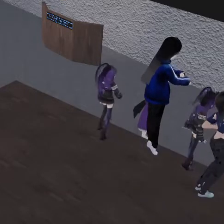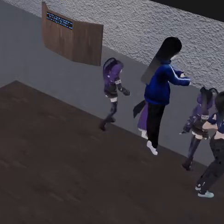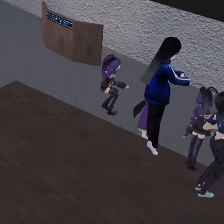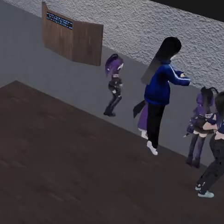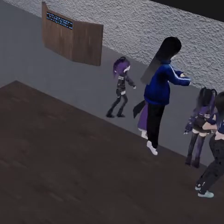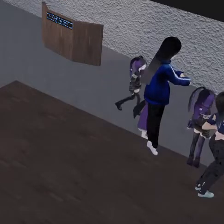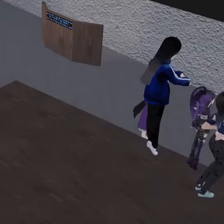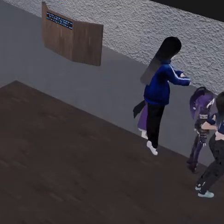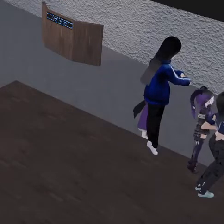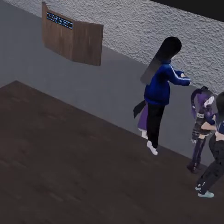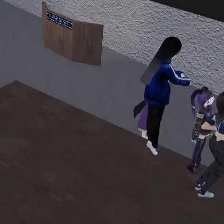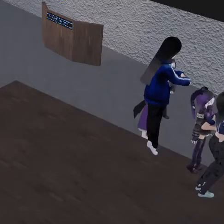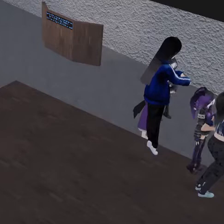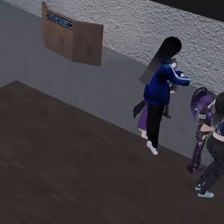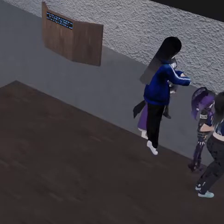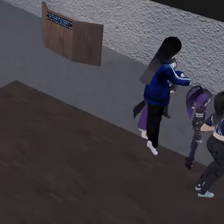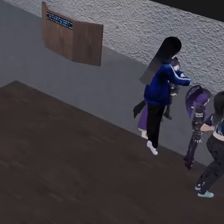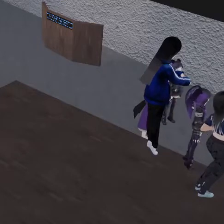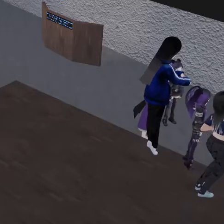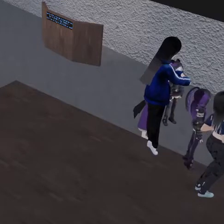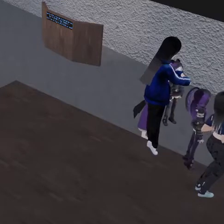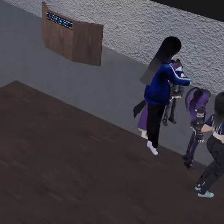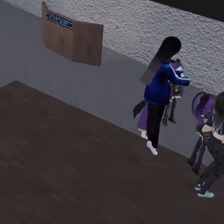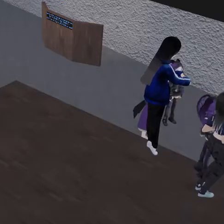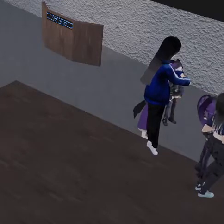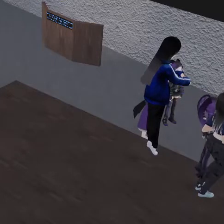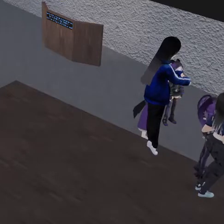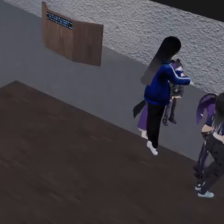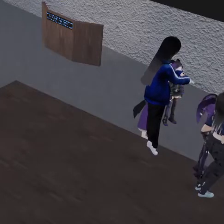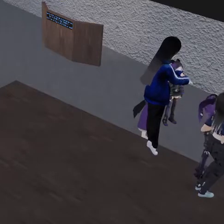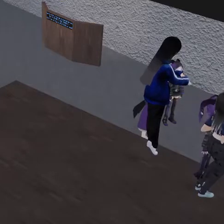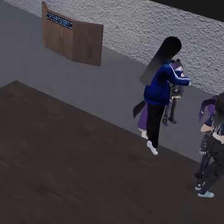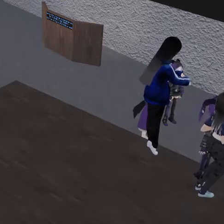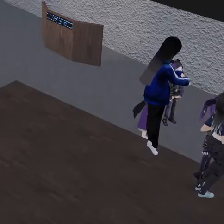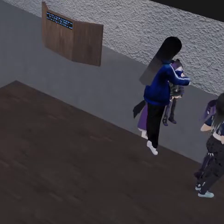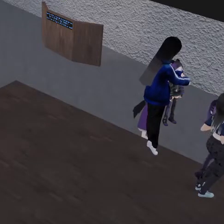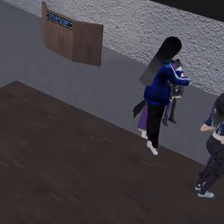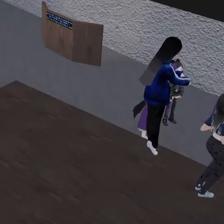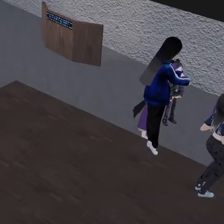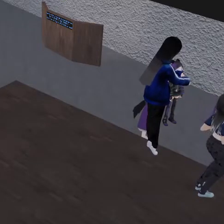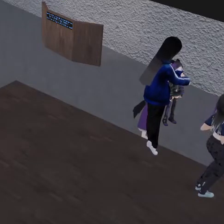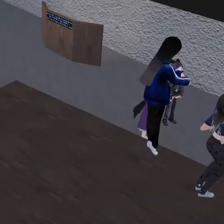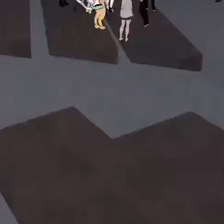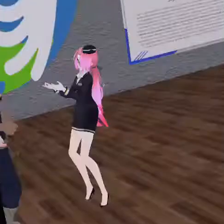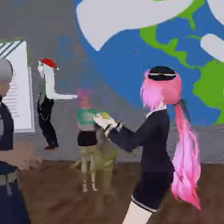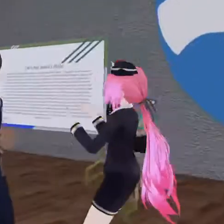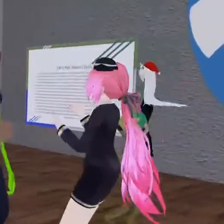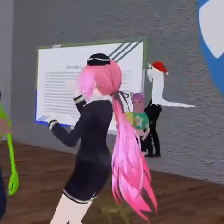a college seminar thing, and they did the same thing for Alright, learning I can be at a classifiers. party. I remember one Who's gonna be girl that brought friend that her